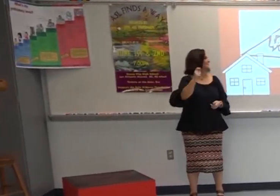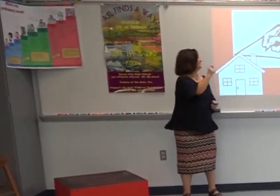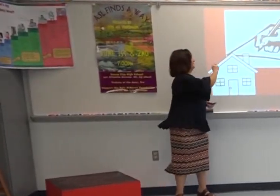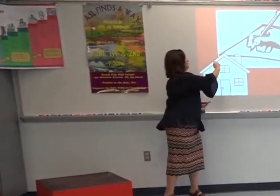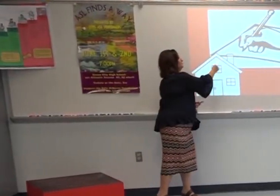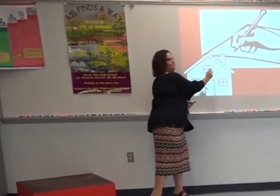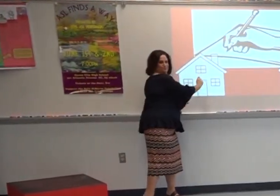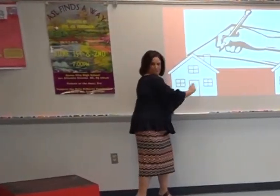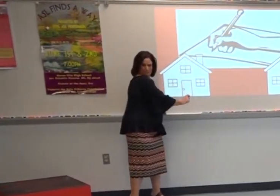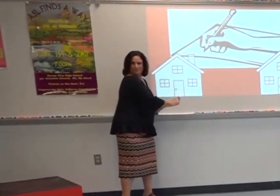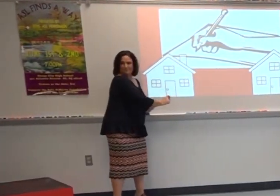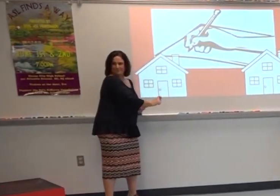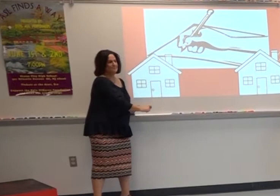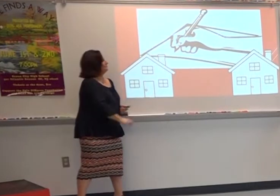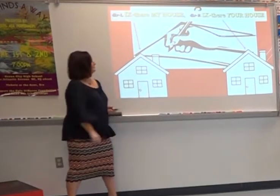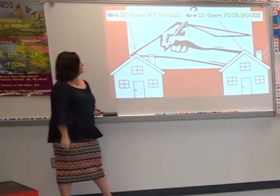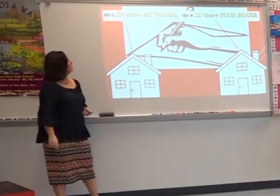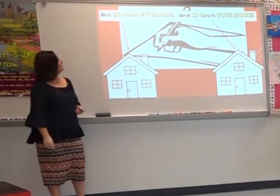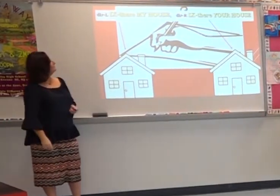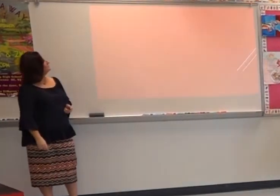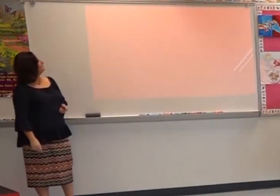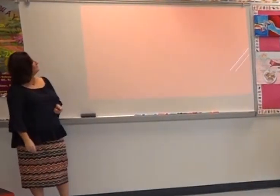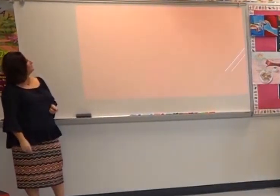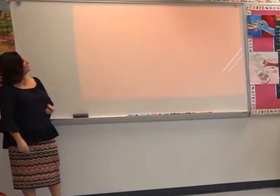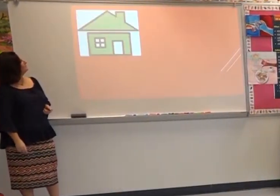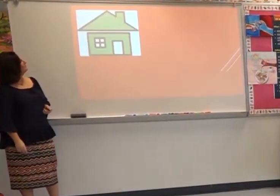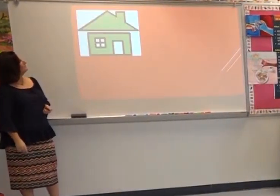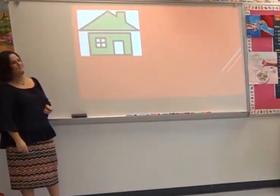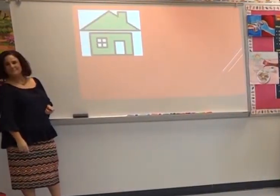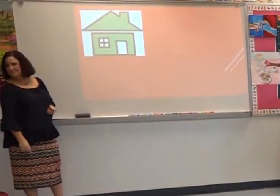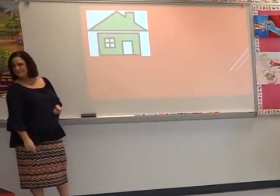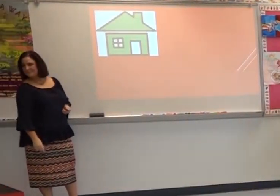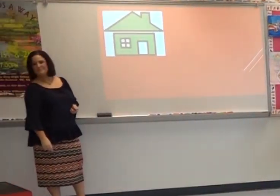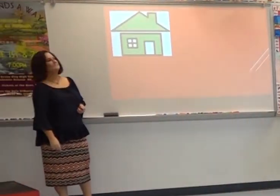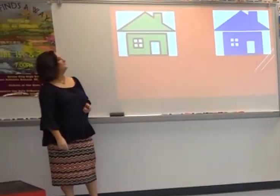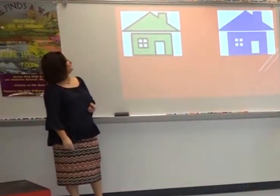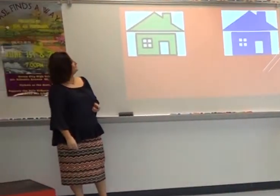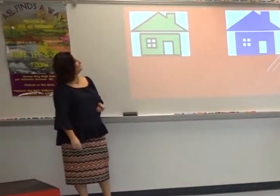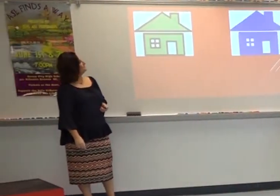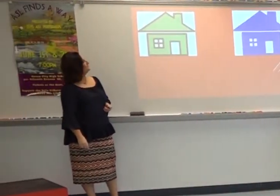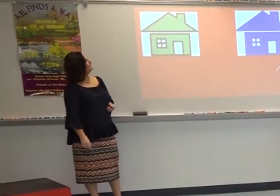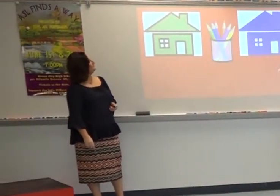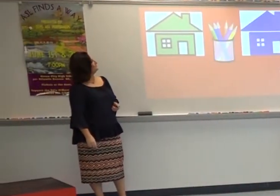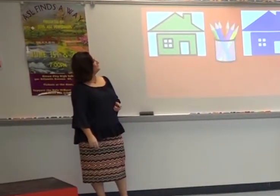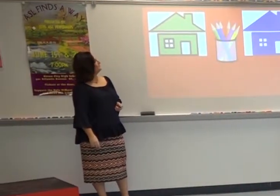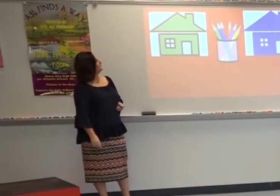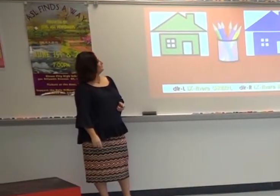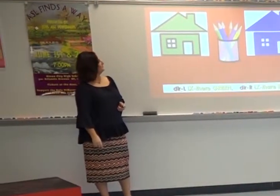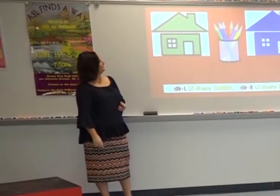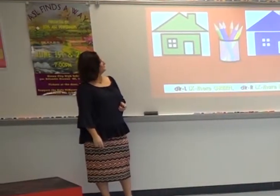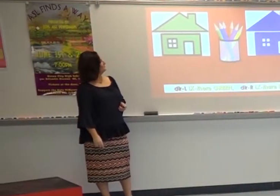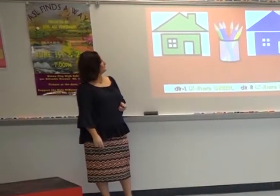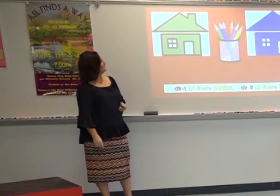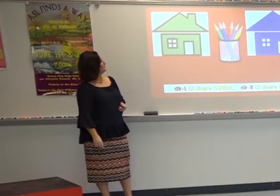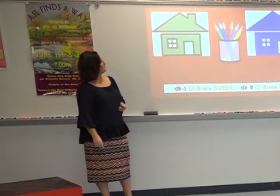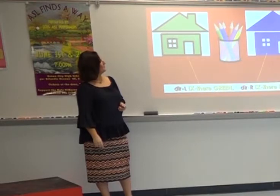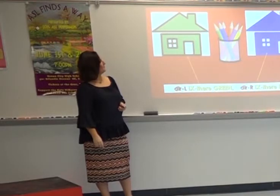then we would pick up a green crayon or marker and color in the houses so that we've got a green house and a blue house.